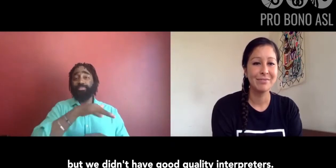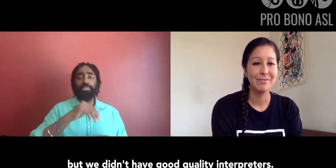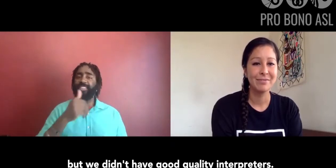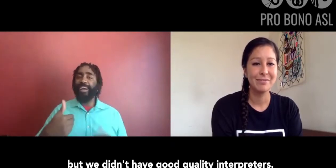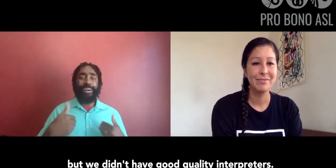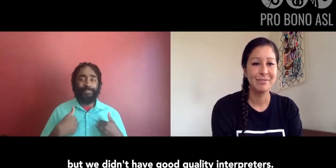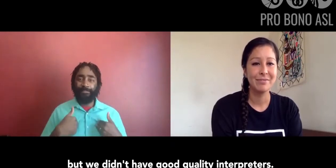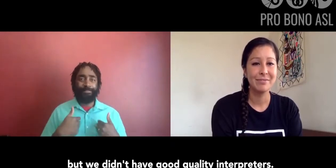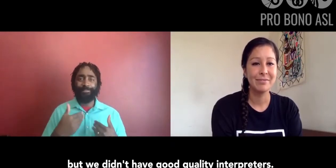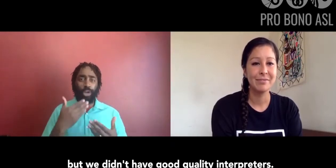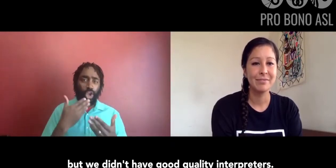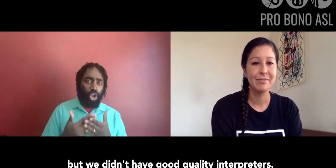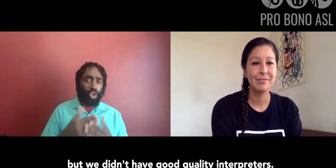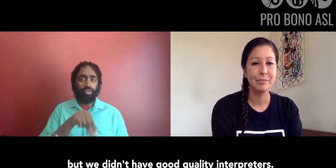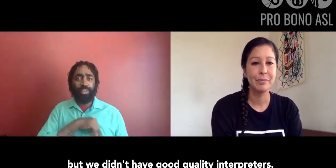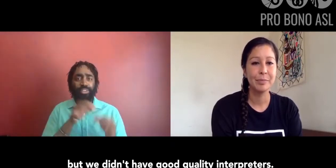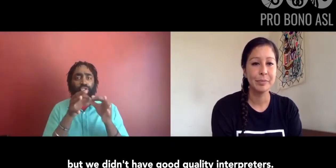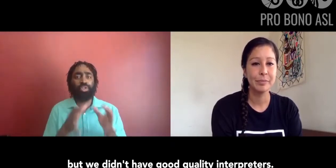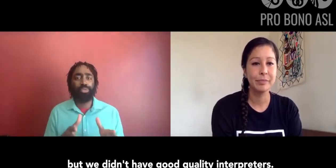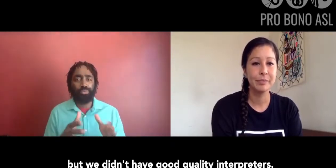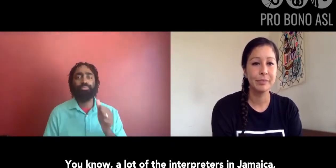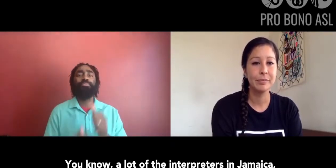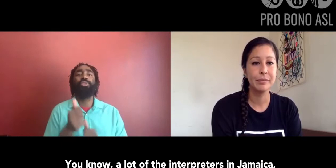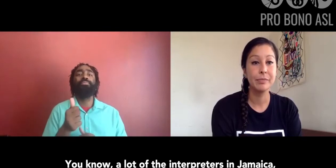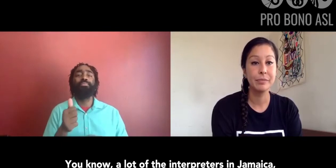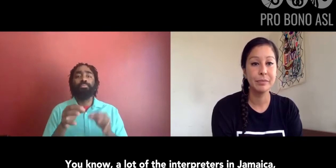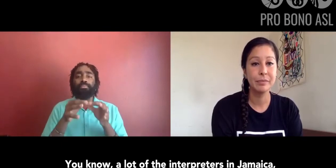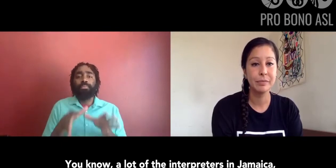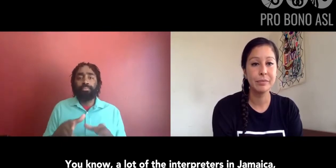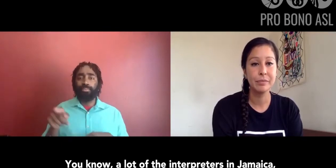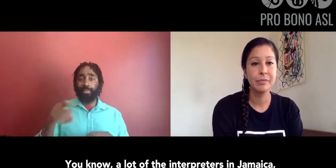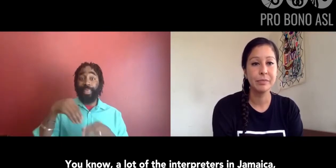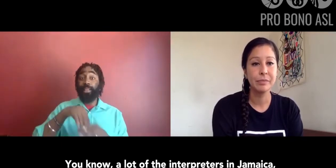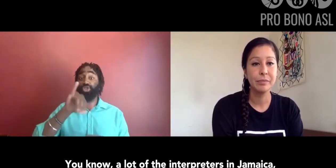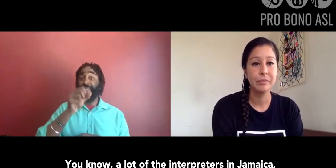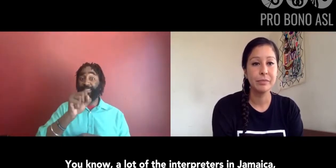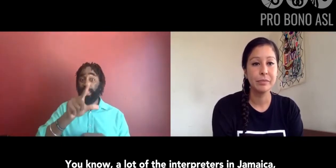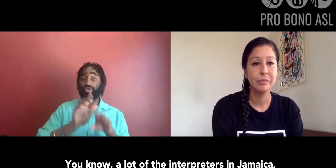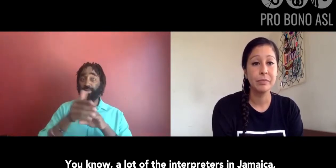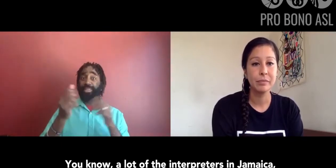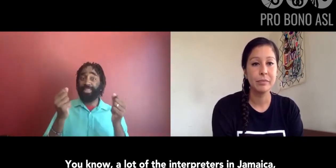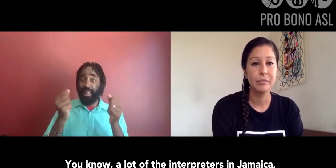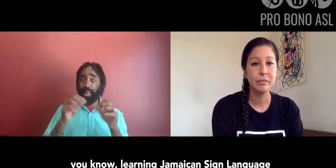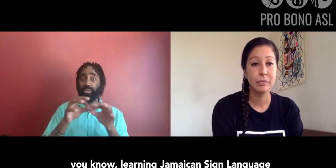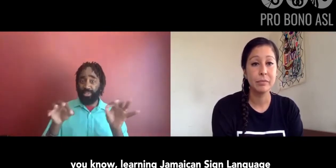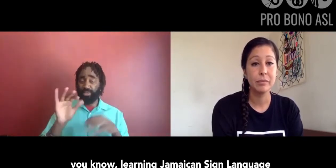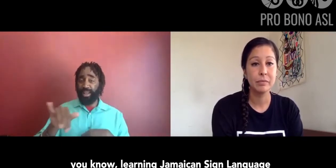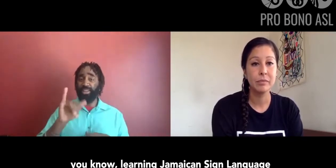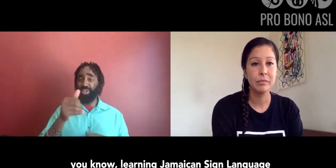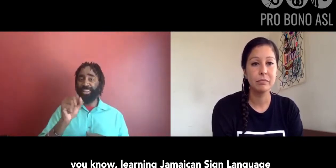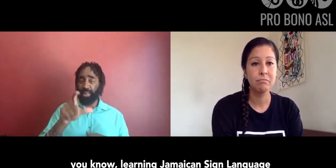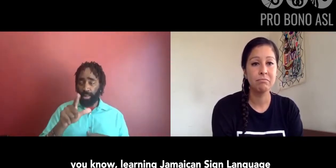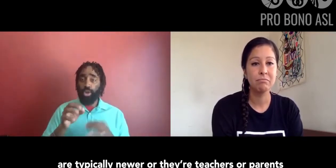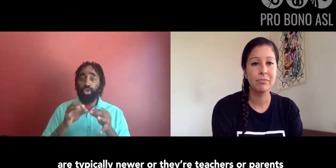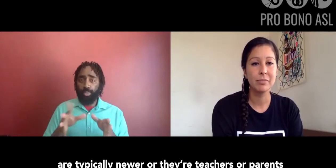didn't have good quality interpreters. A lot of the interpreters in Jamaica, learning